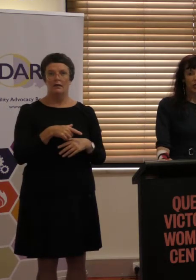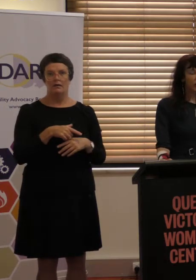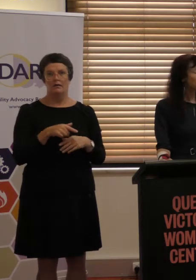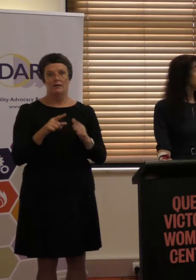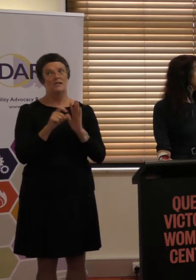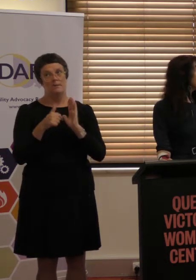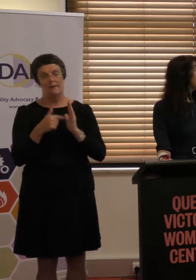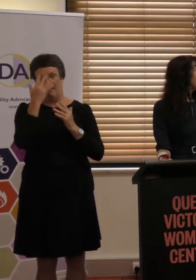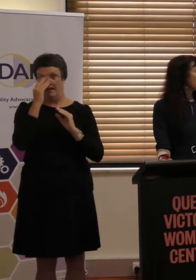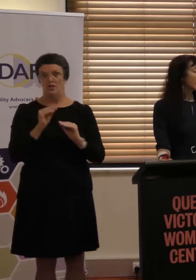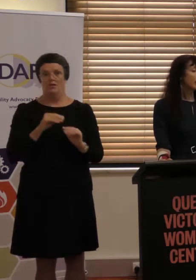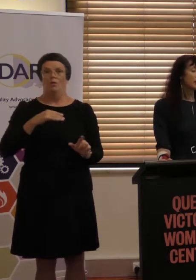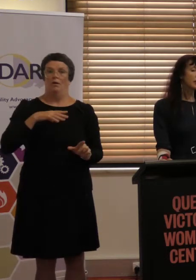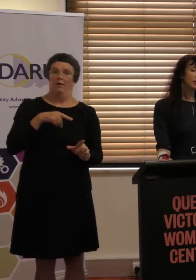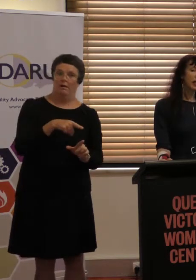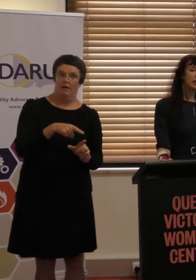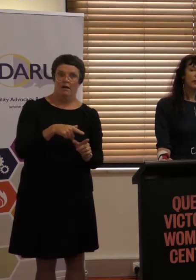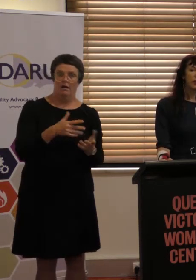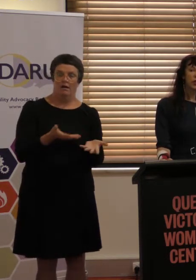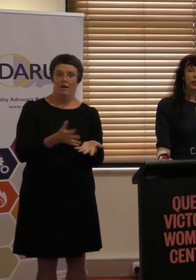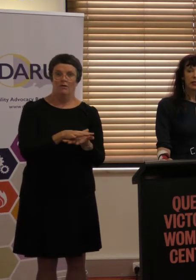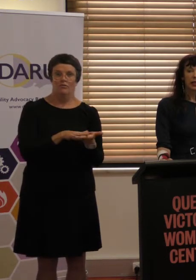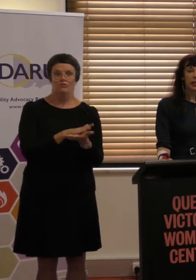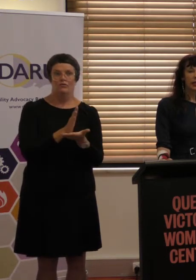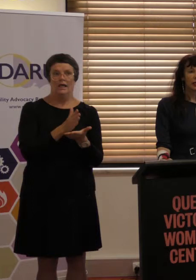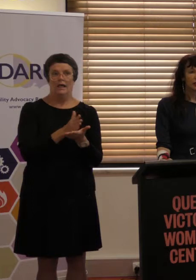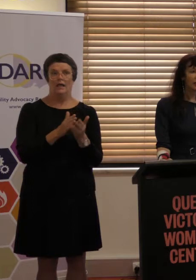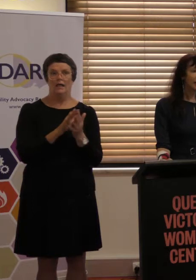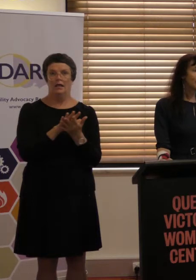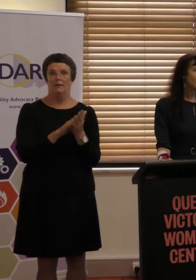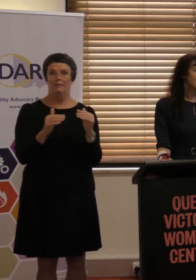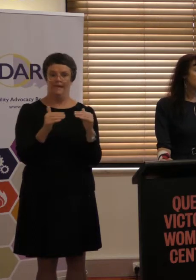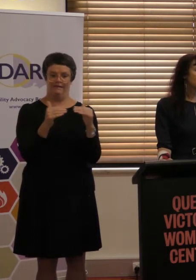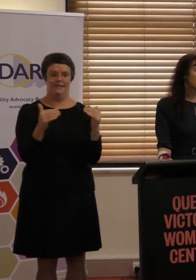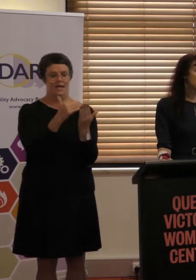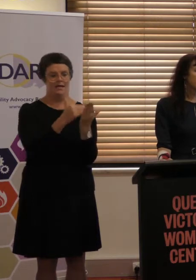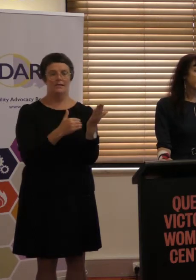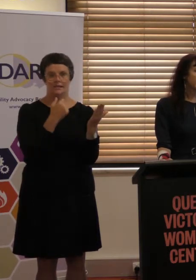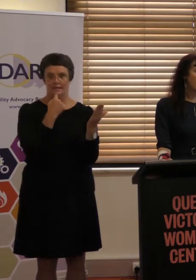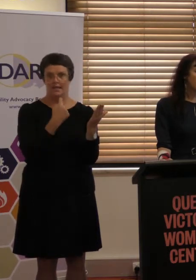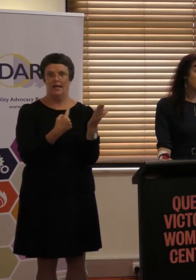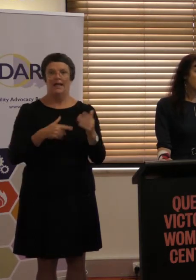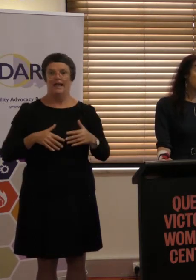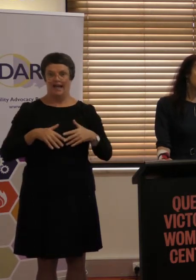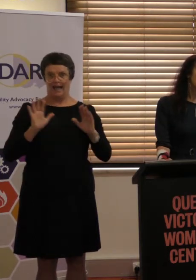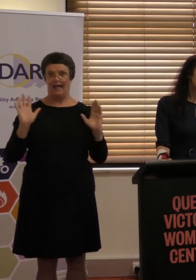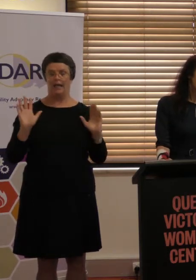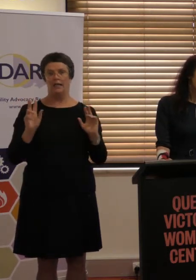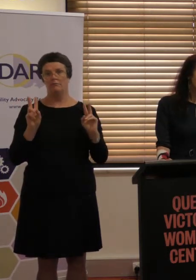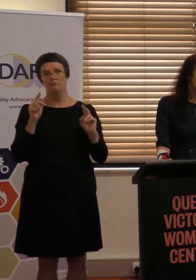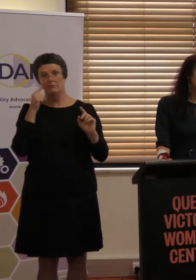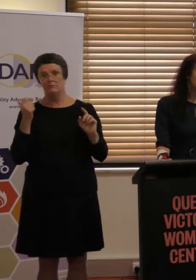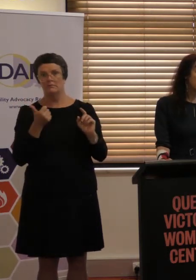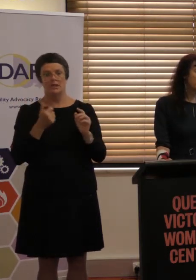of Education, that the standards virtually say that any reasonable adjustment for a child, which is